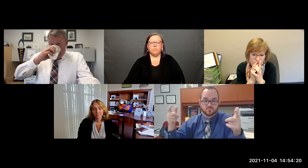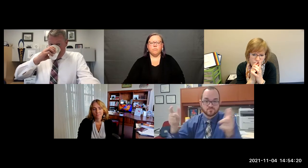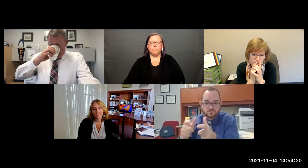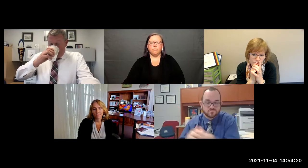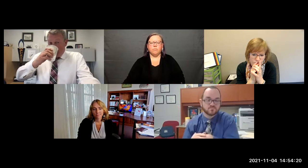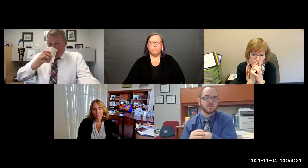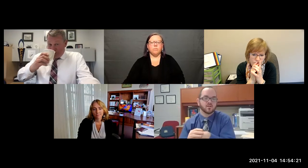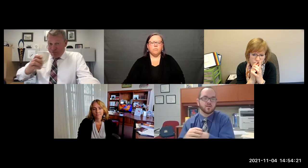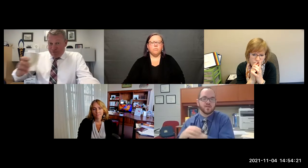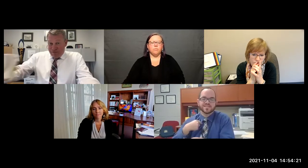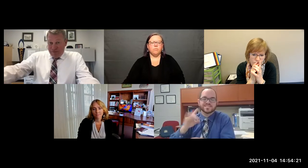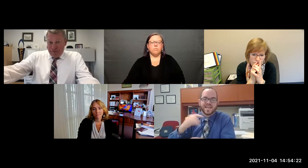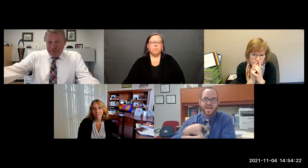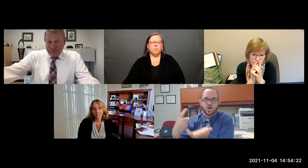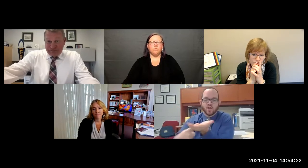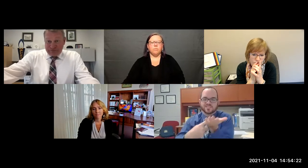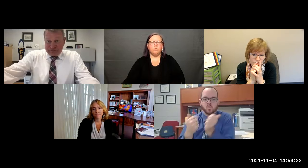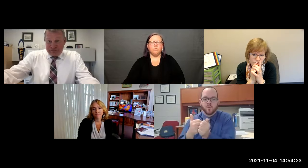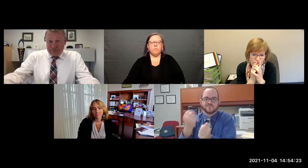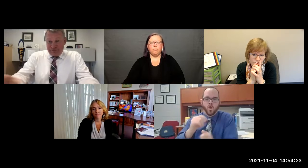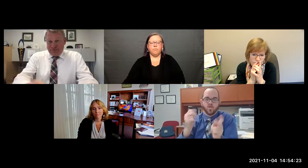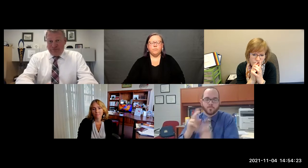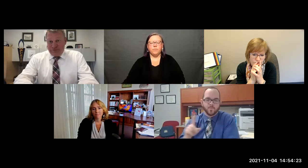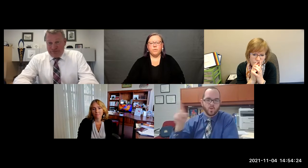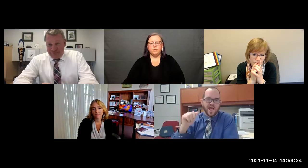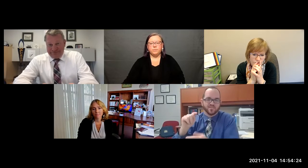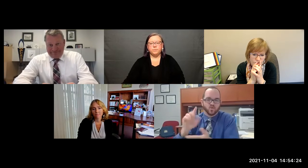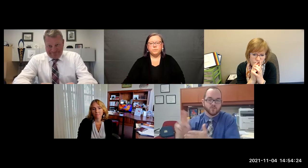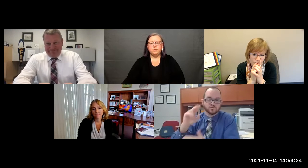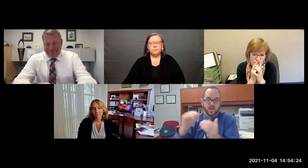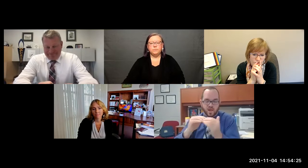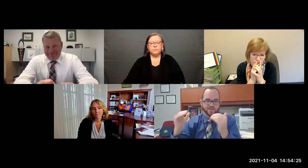for these positions? Our programs have had to adjust or shrink, and had a conversation